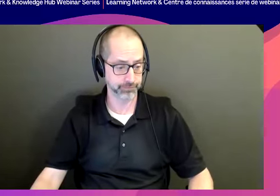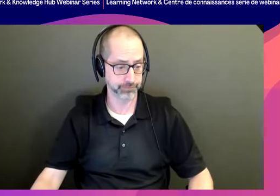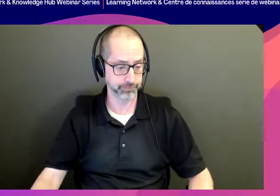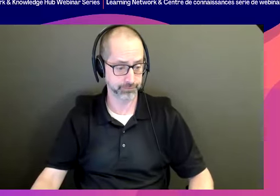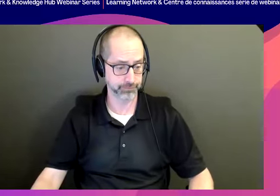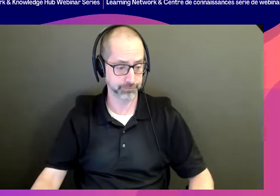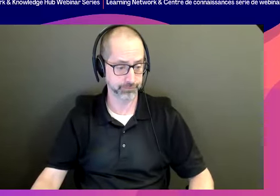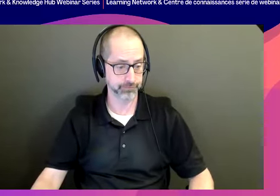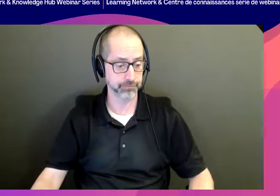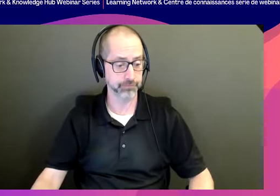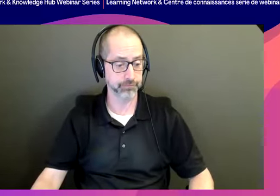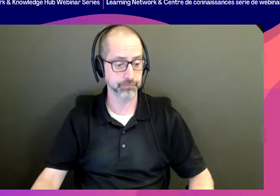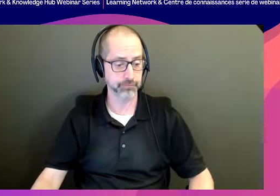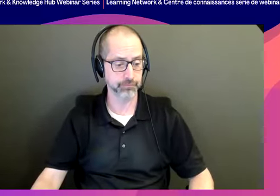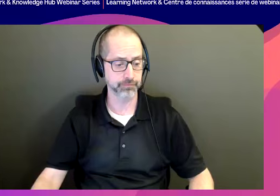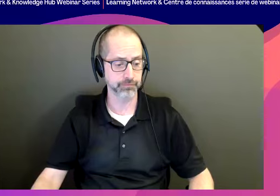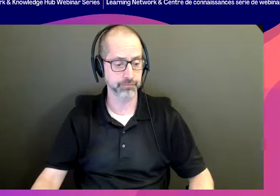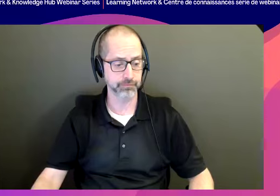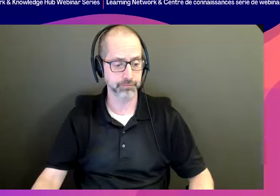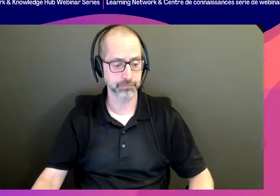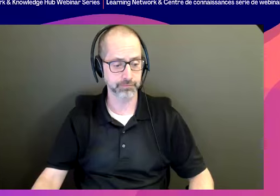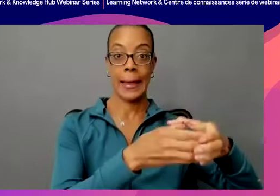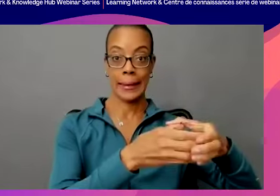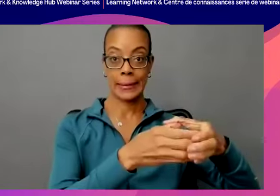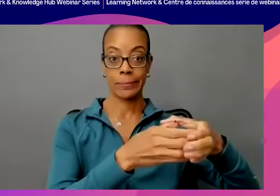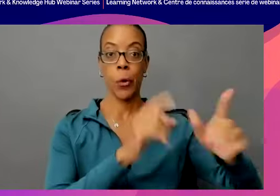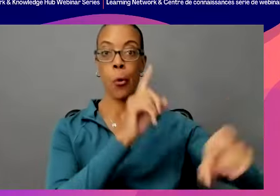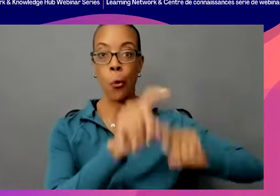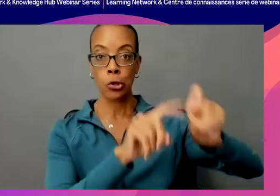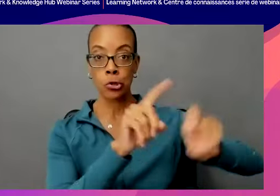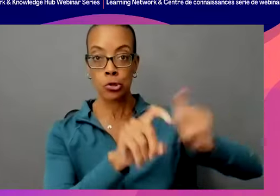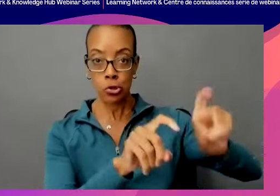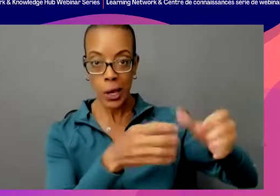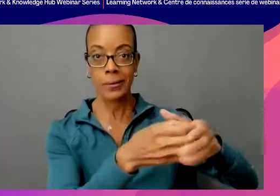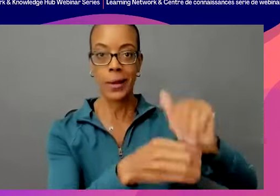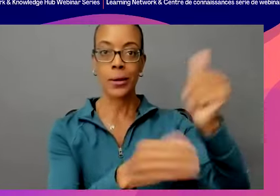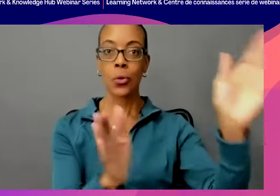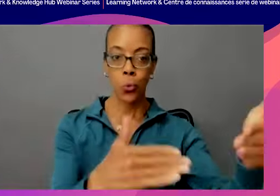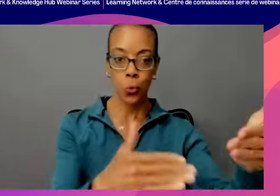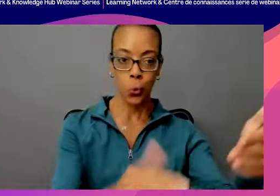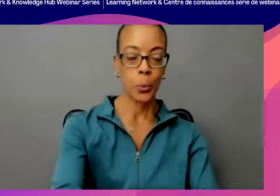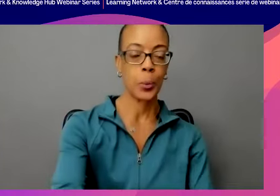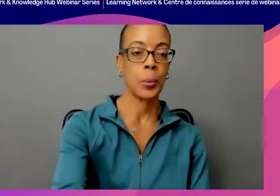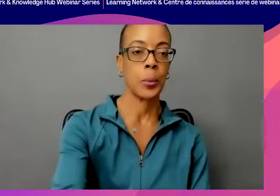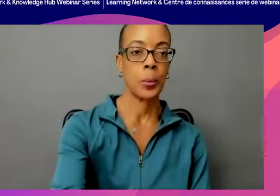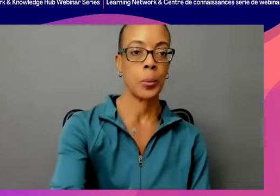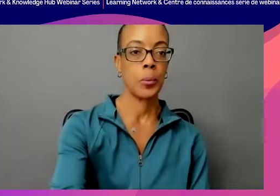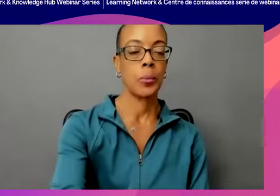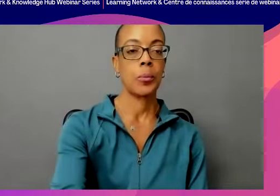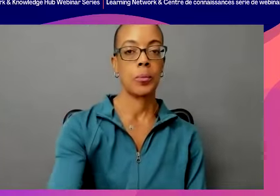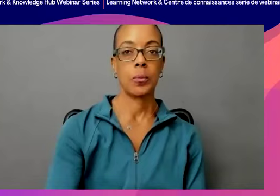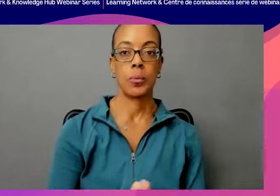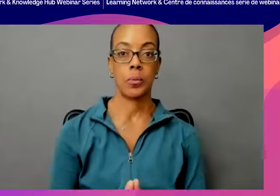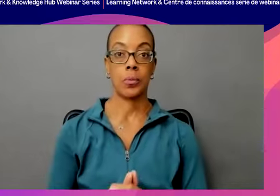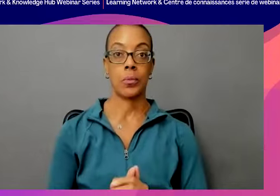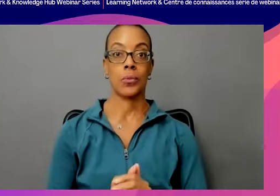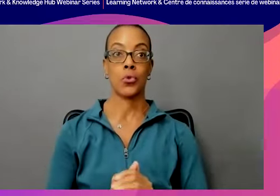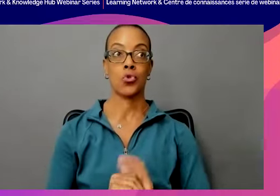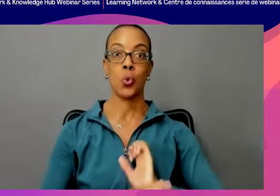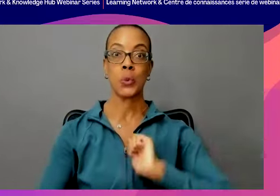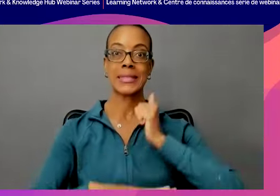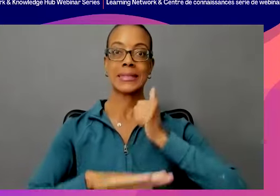men, or your grandfather, whatever, they're also questioned as well. So not only are we creating that